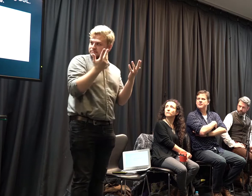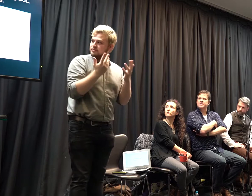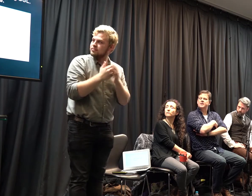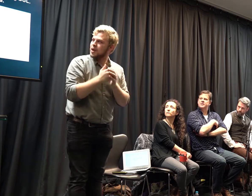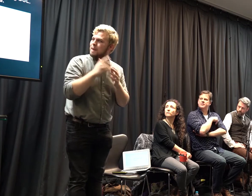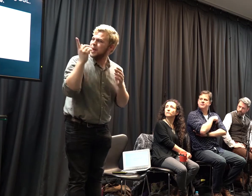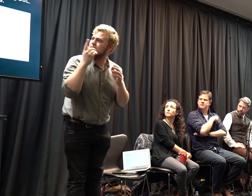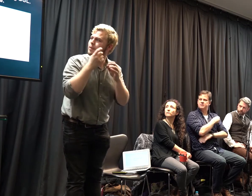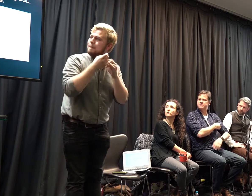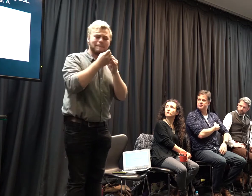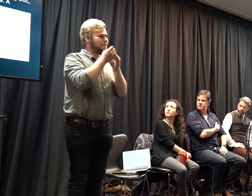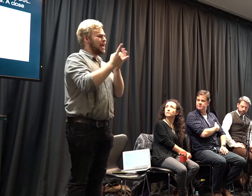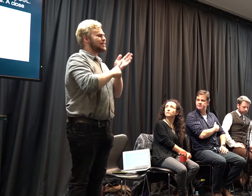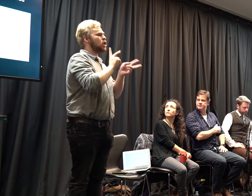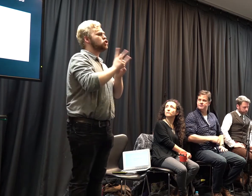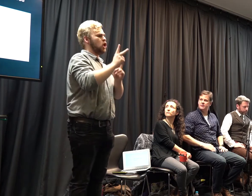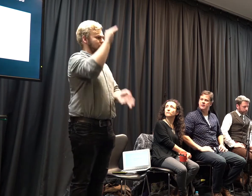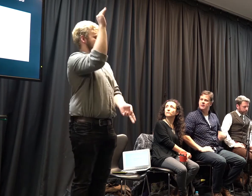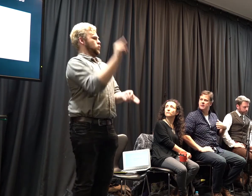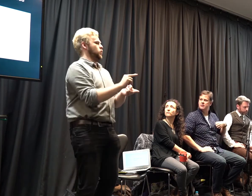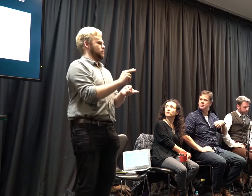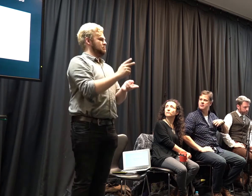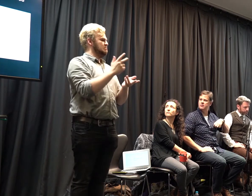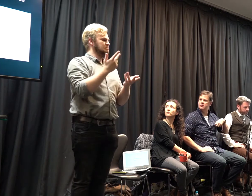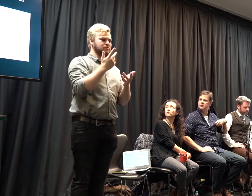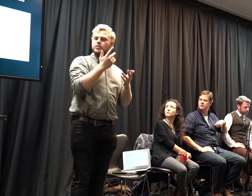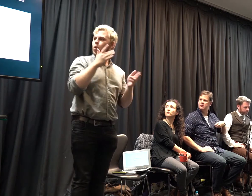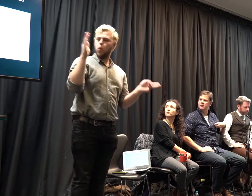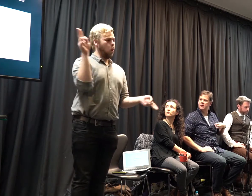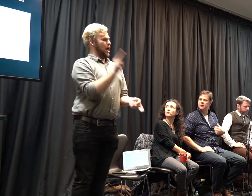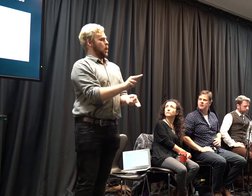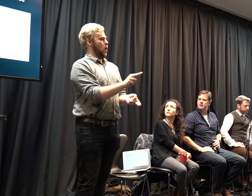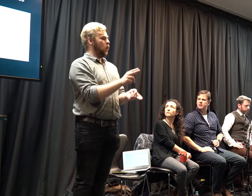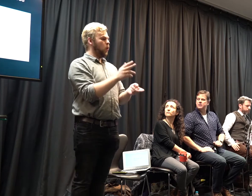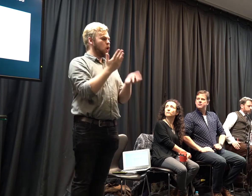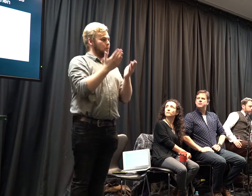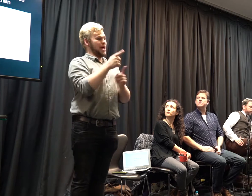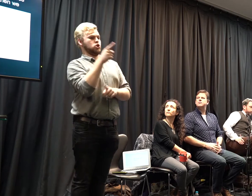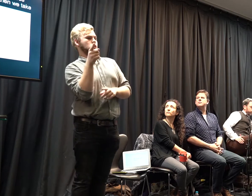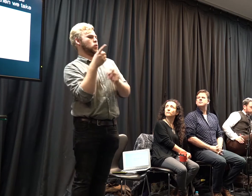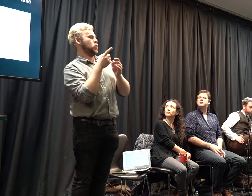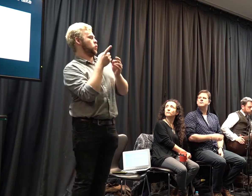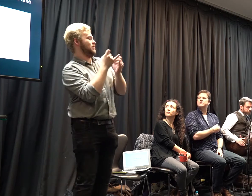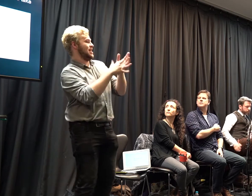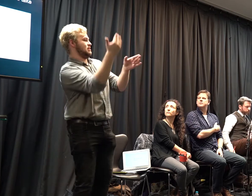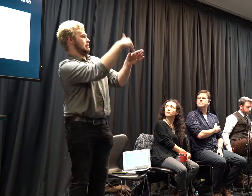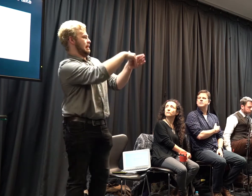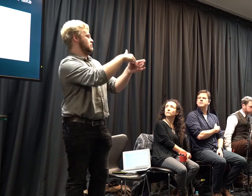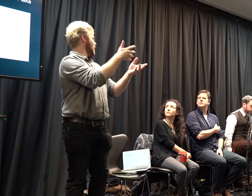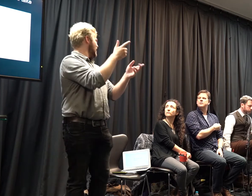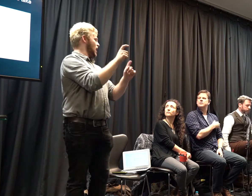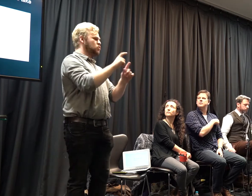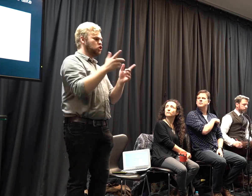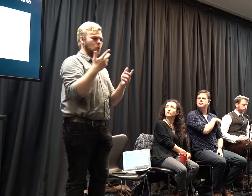A close second was captioned performances, and then we take a big steep drop to BSL